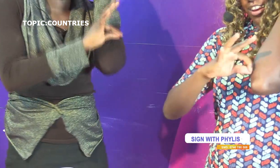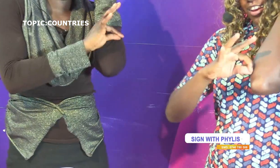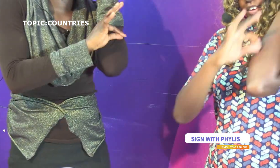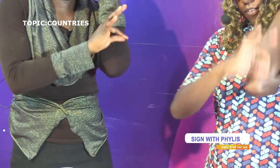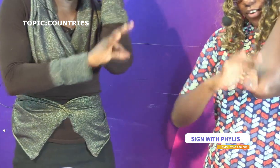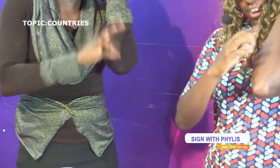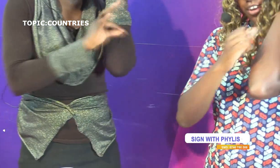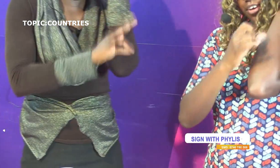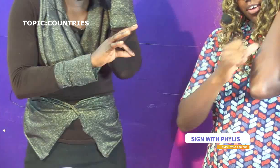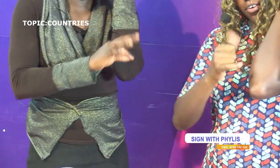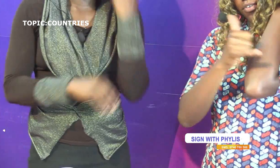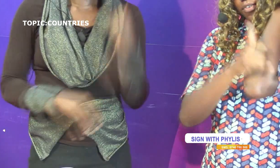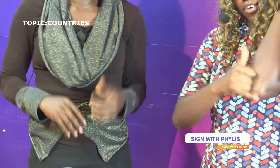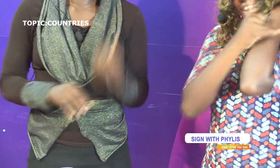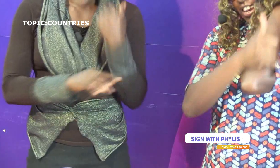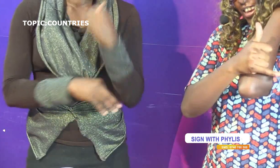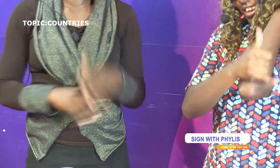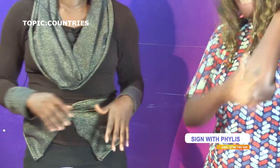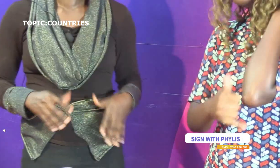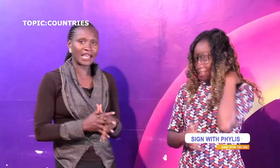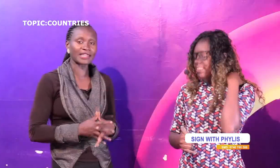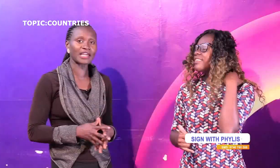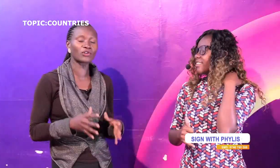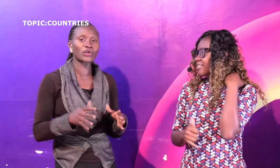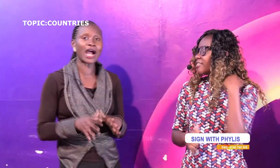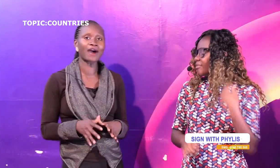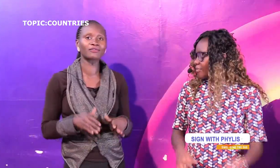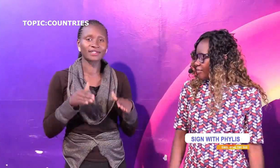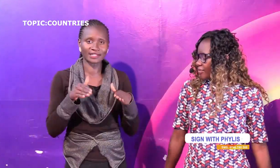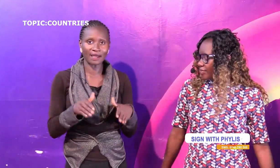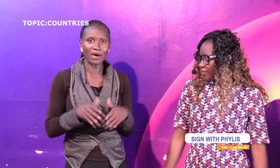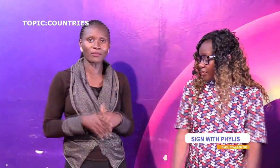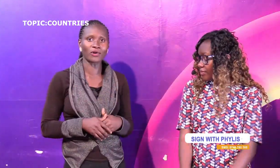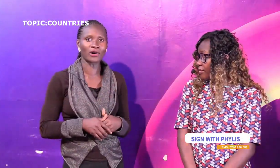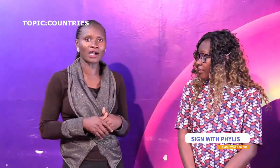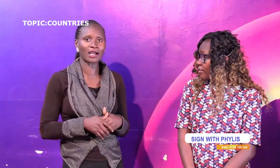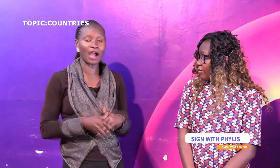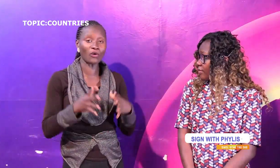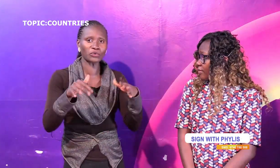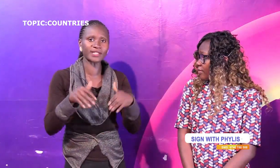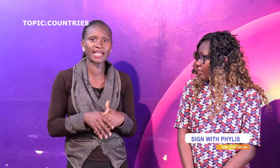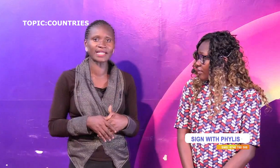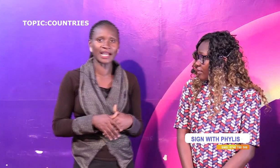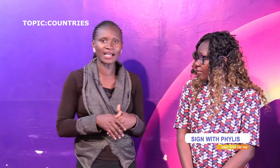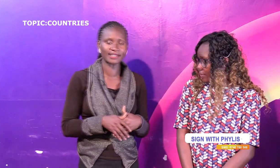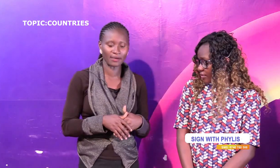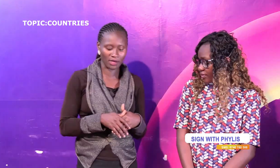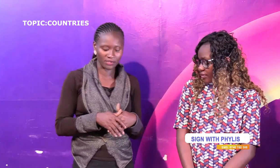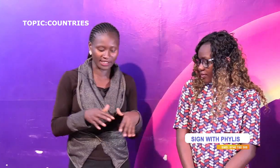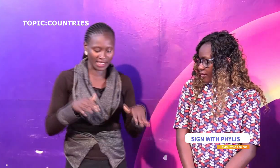And then also have suburb. how do we sign a suburb? It is like this